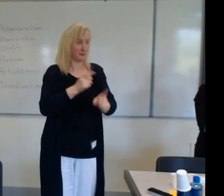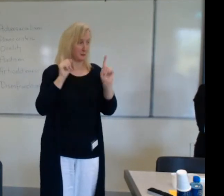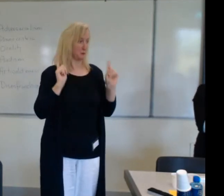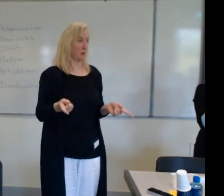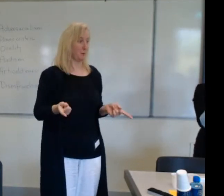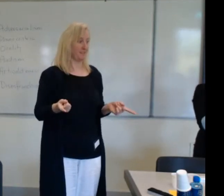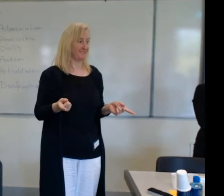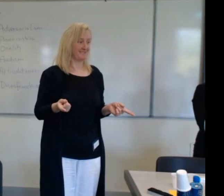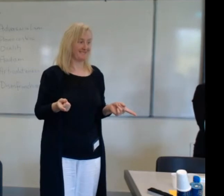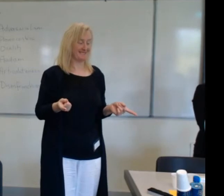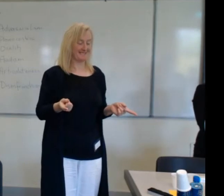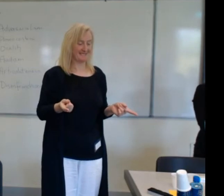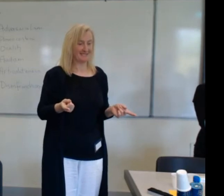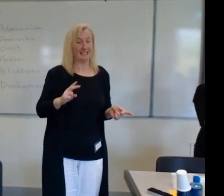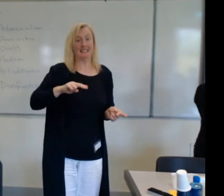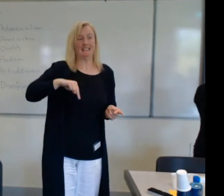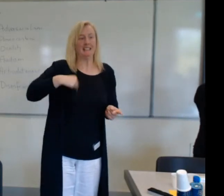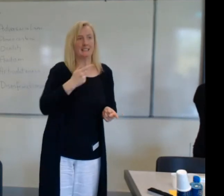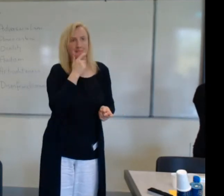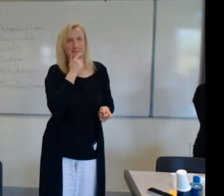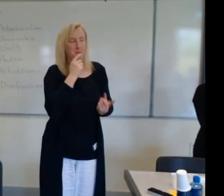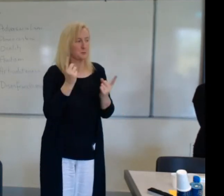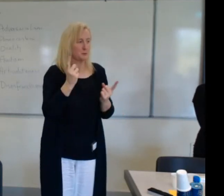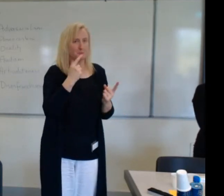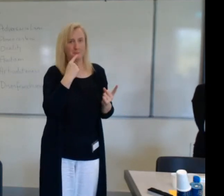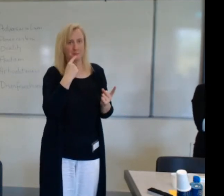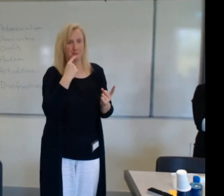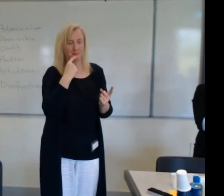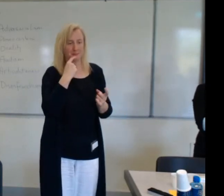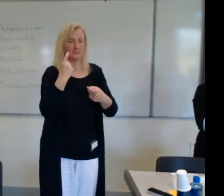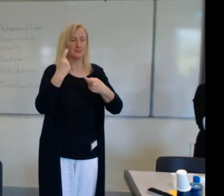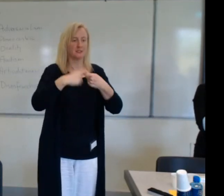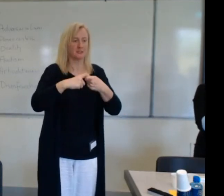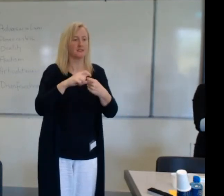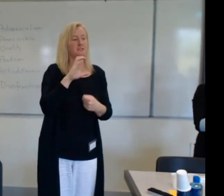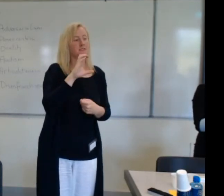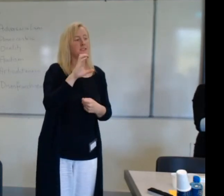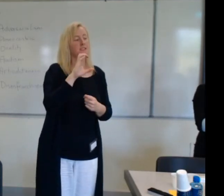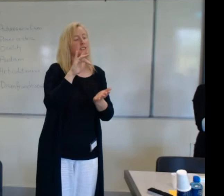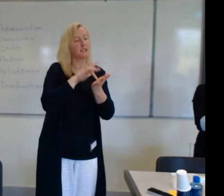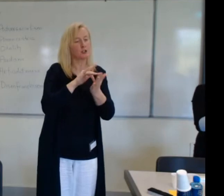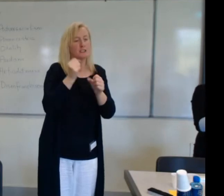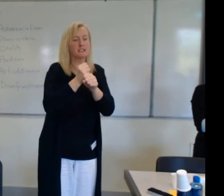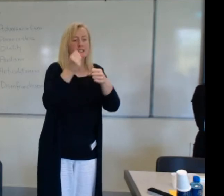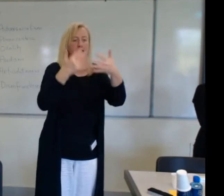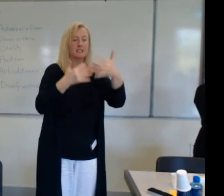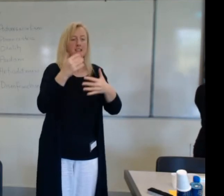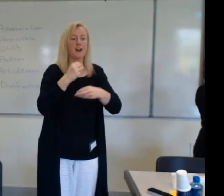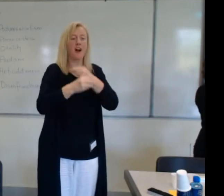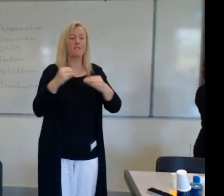the next step was we decided to contact the Central Statistic Office, the CSO, mm-hmm. and